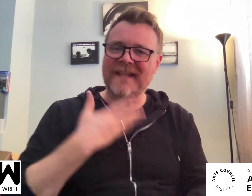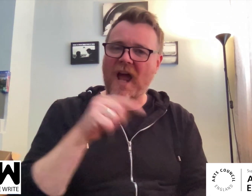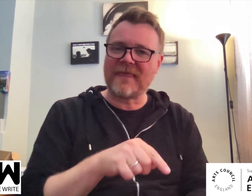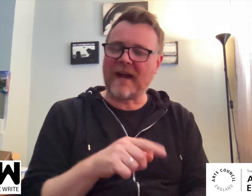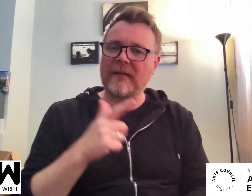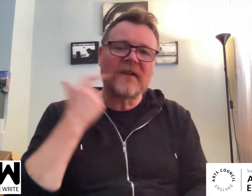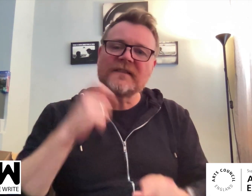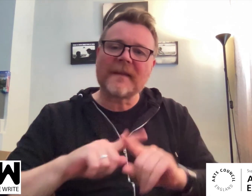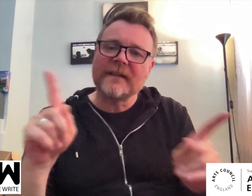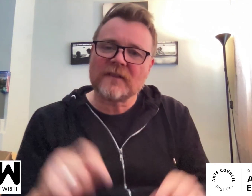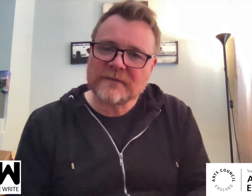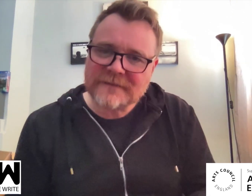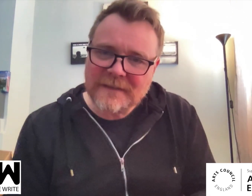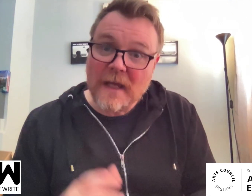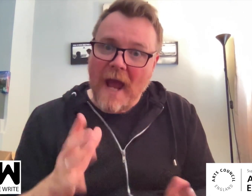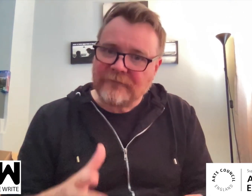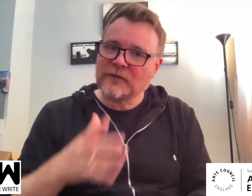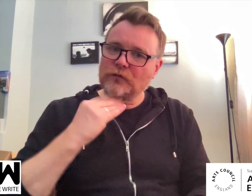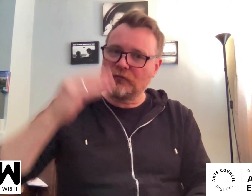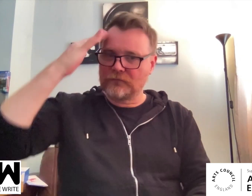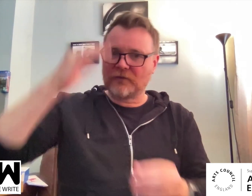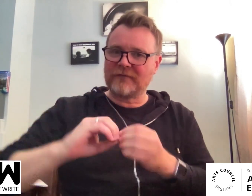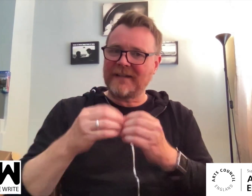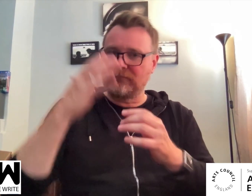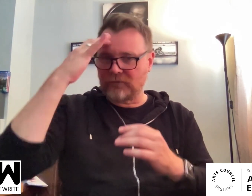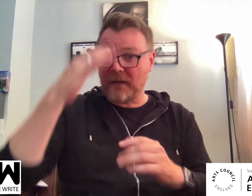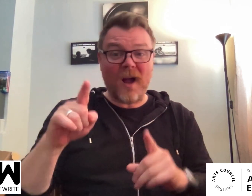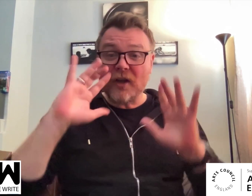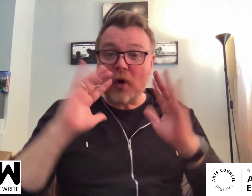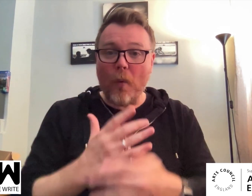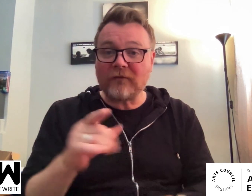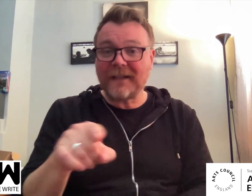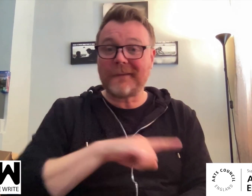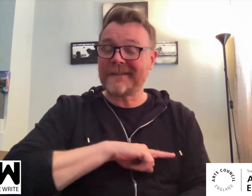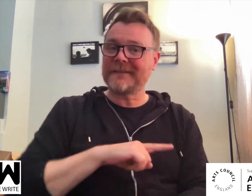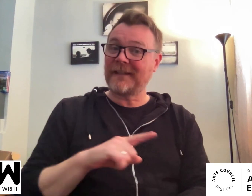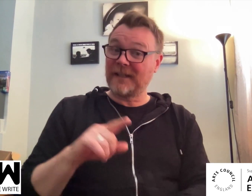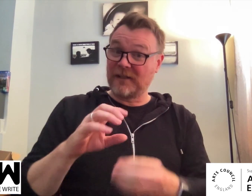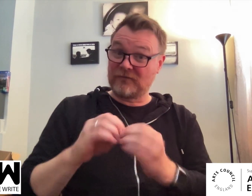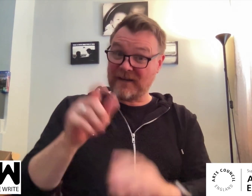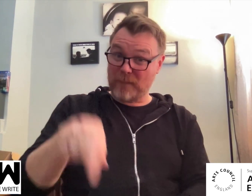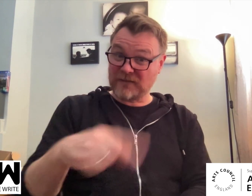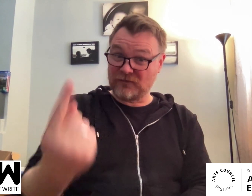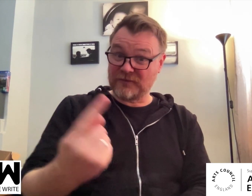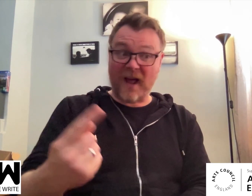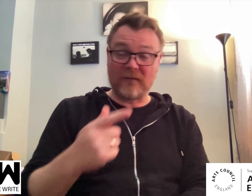that the script editor didn't like and says try something different. And you need to rely on your creative brain. And don't worry about that because you're a creative